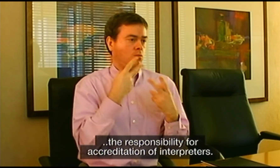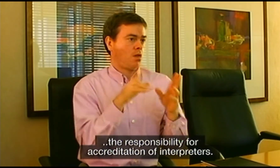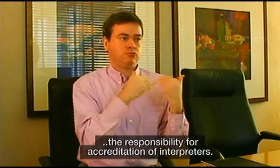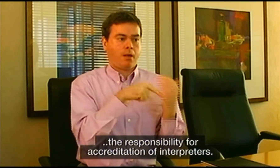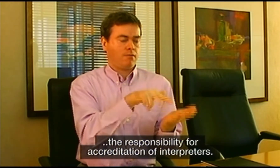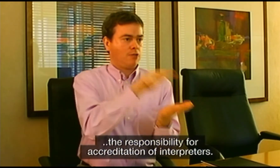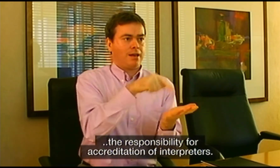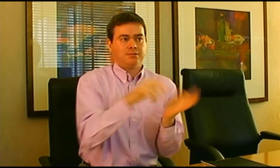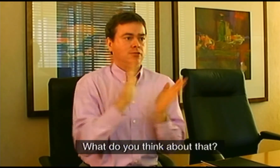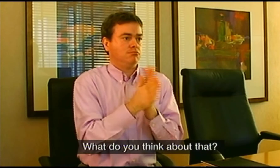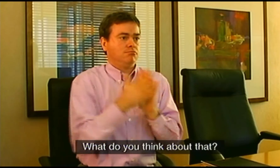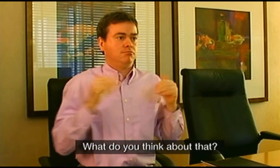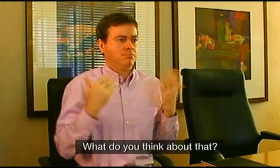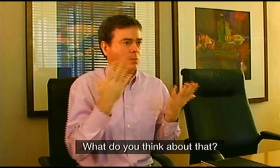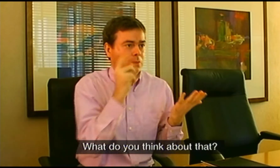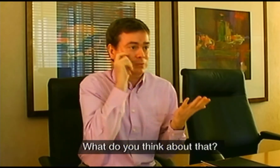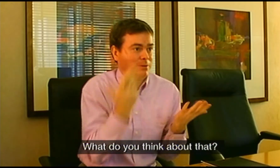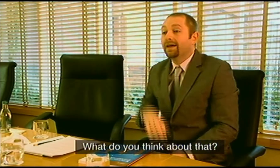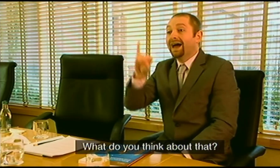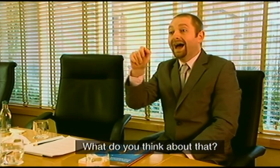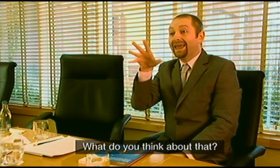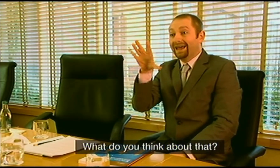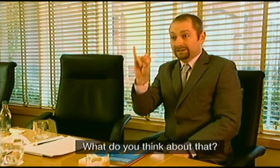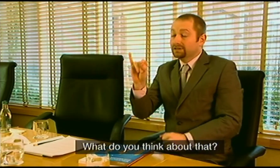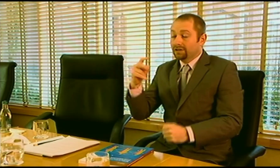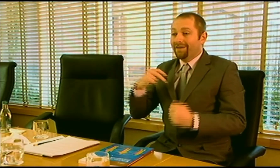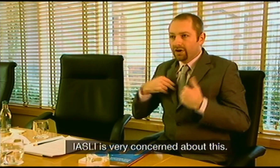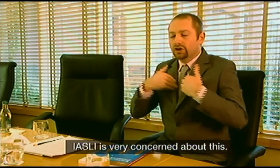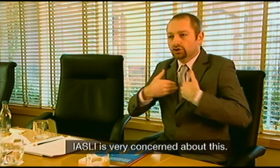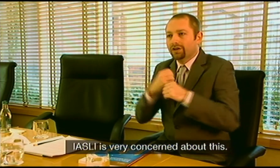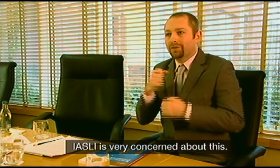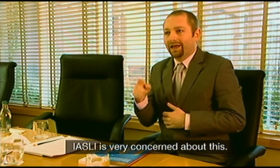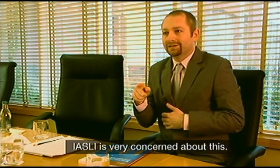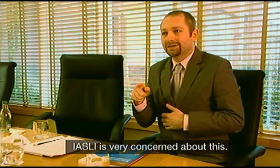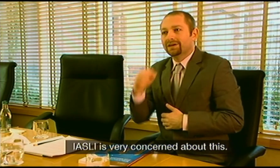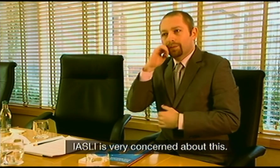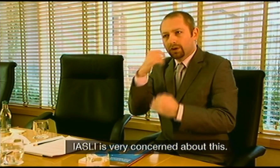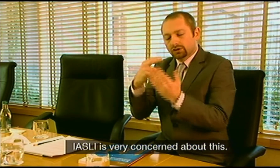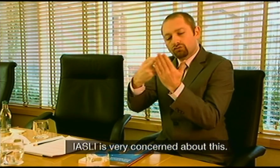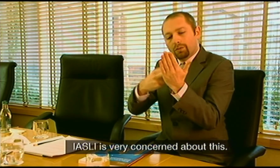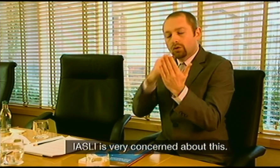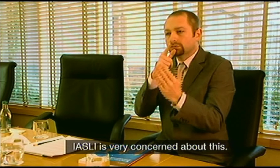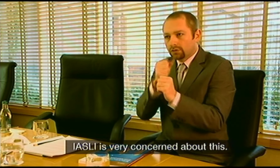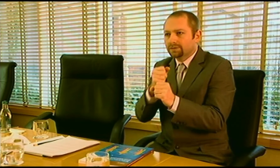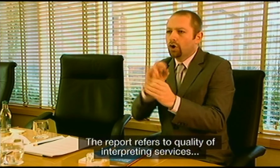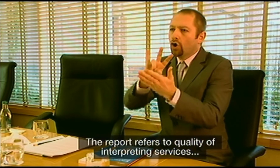interpreters. What do you think about that? IASLI is very concerned about this. The report refers